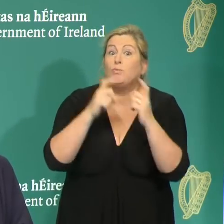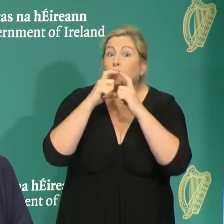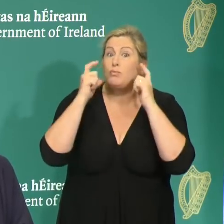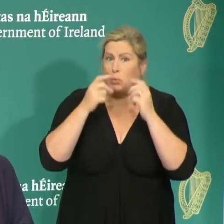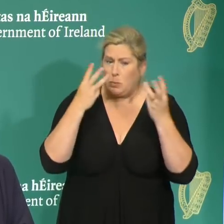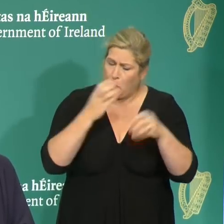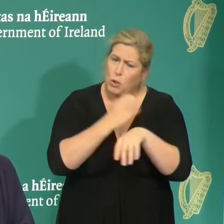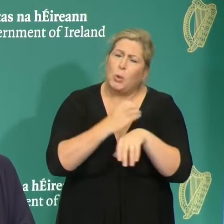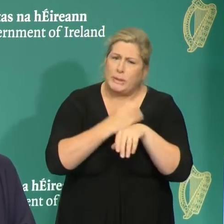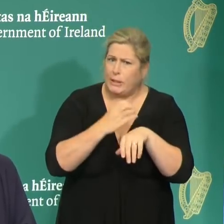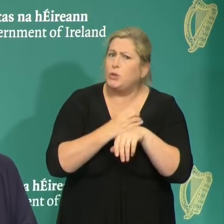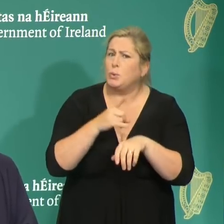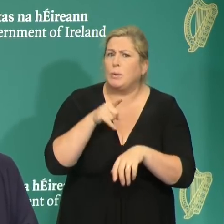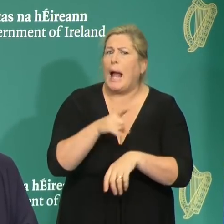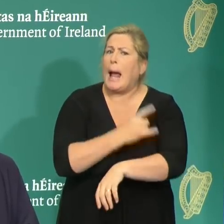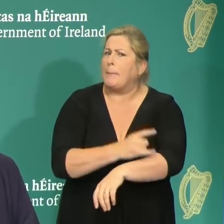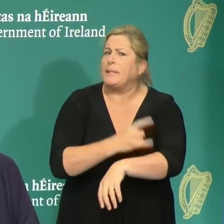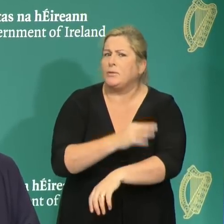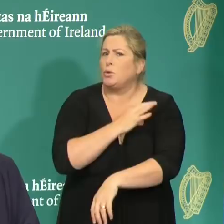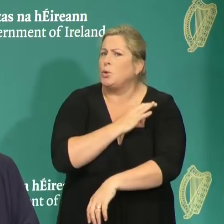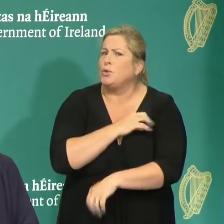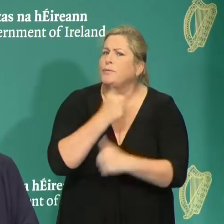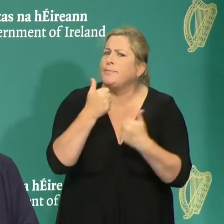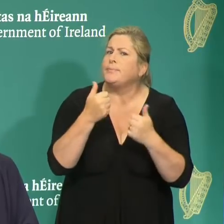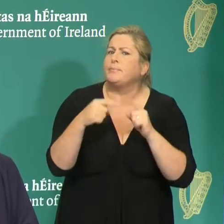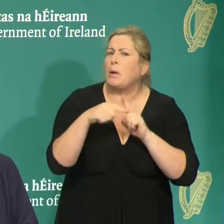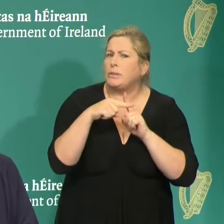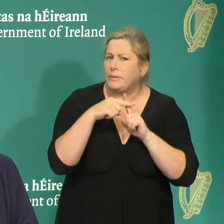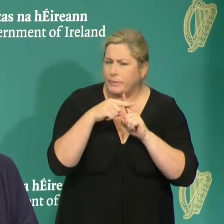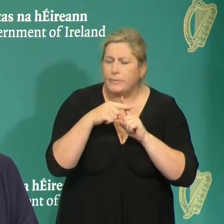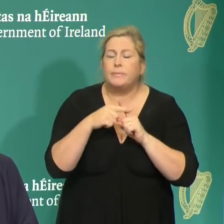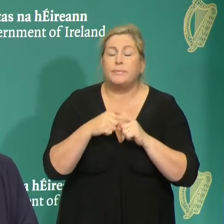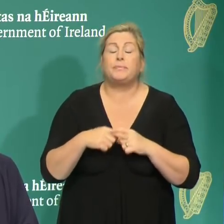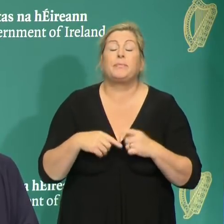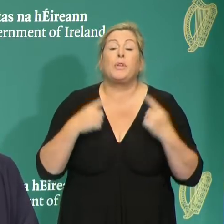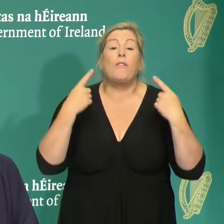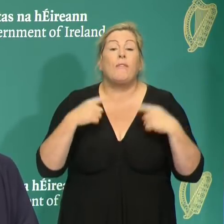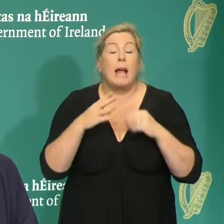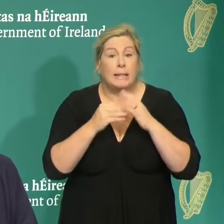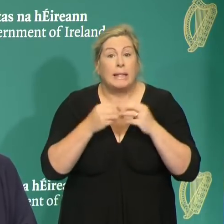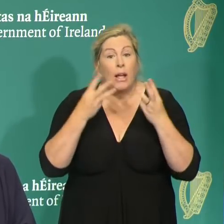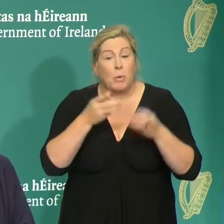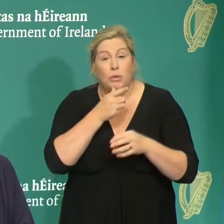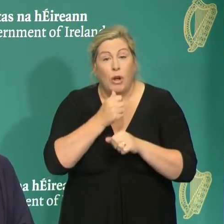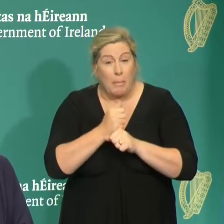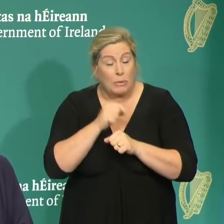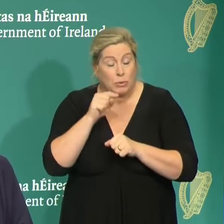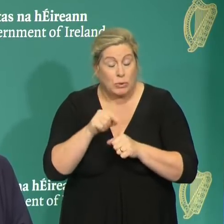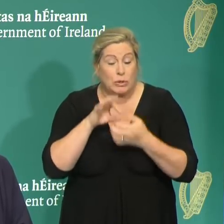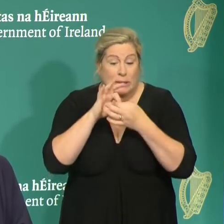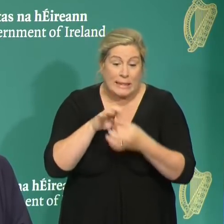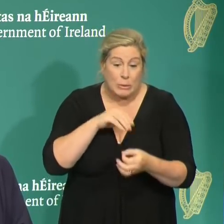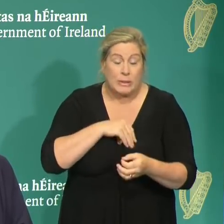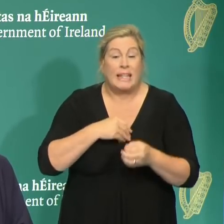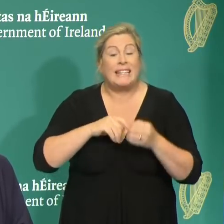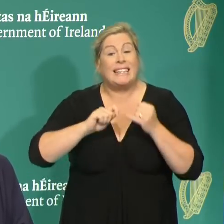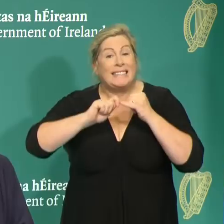grow. 2 final things I want to mention on this is around getting tested and the COVID Tracker